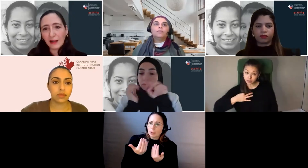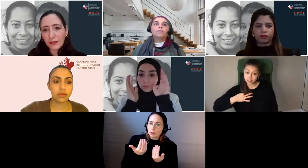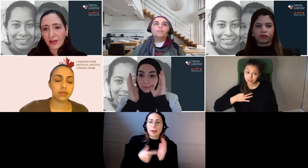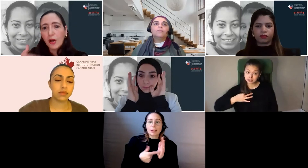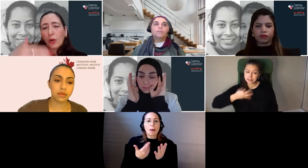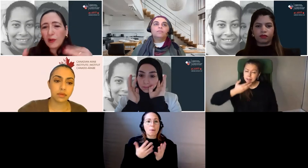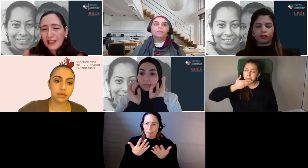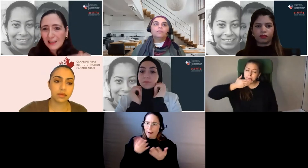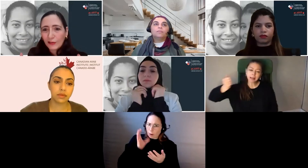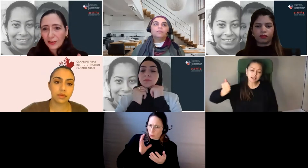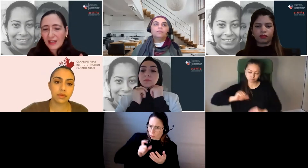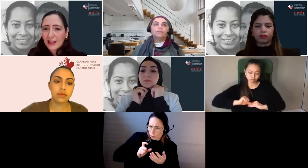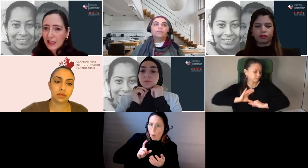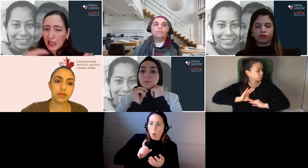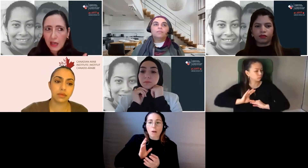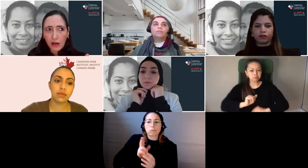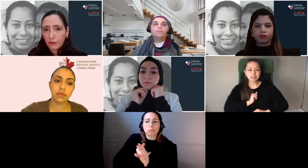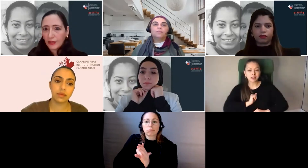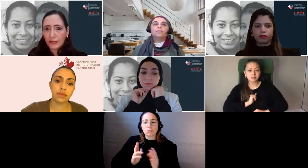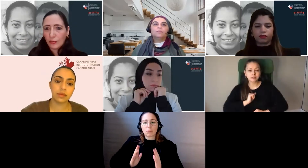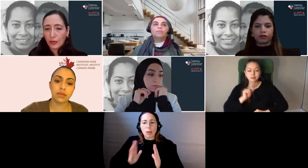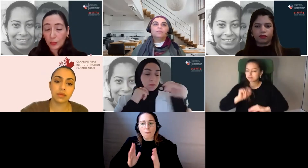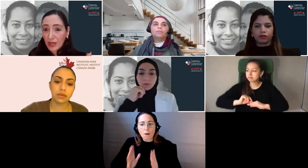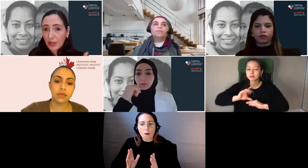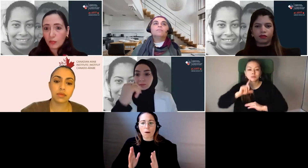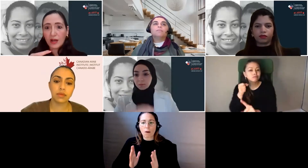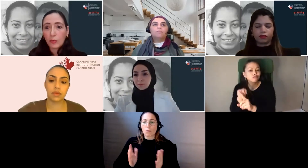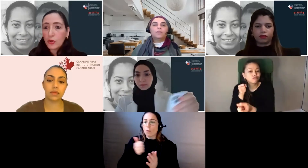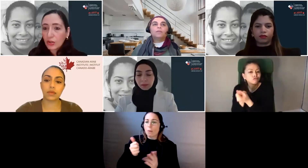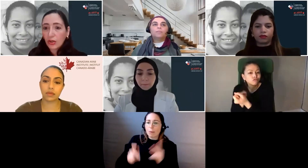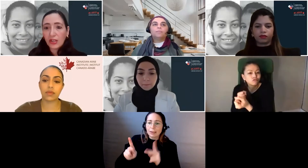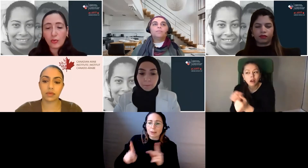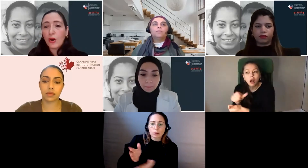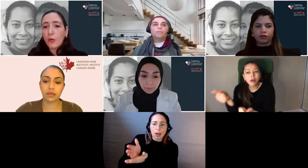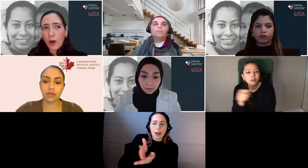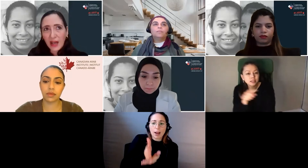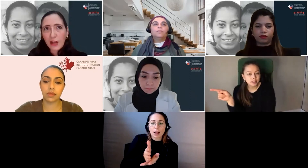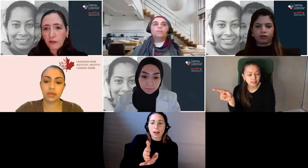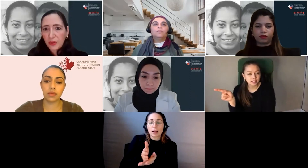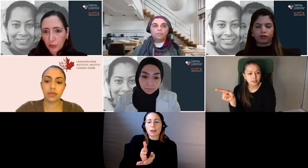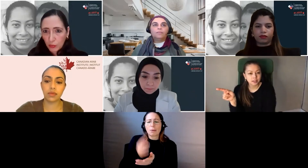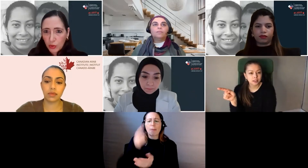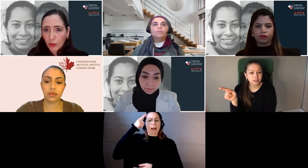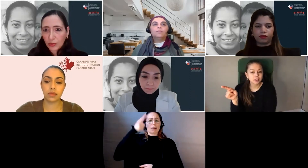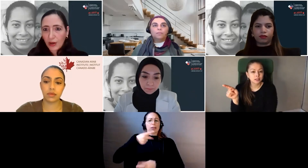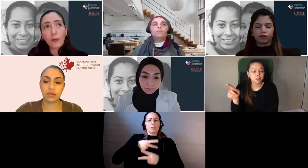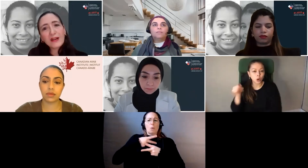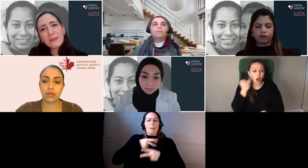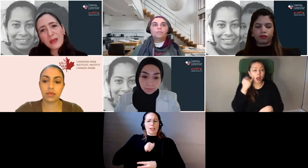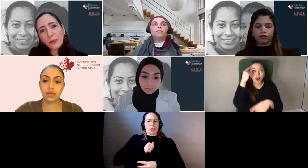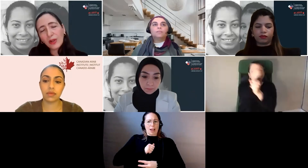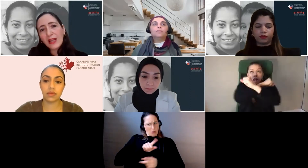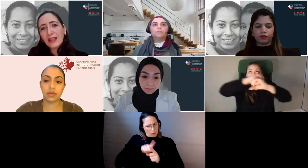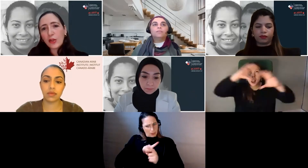about self-care, all these little things like taking care of what you're putting in your body, who you are talking to, what kind of peer group do you want to have,